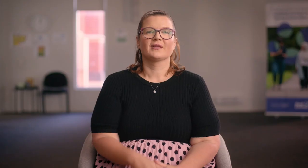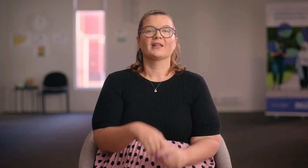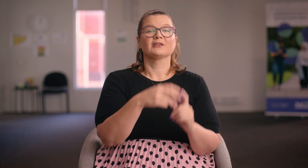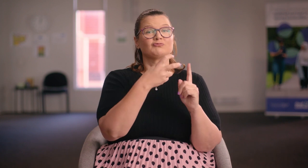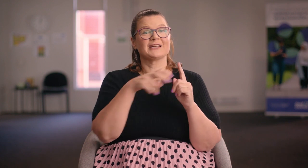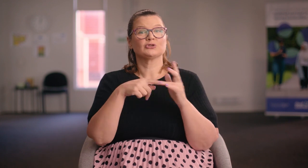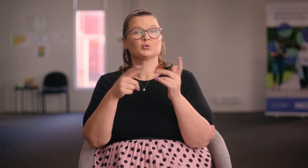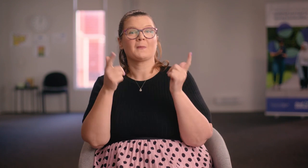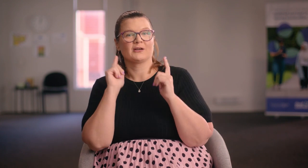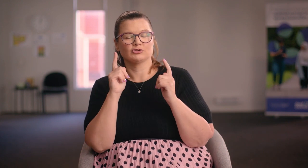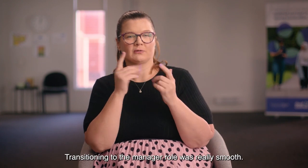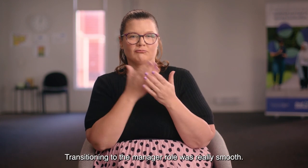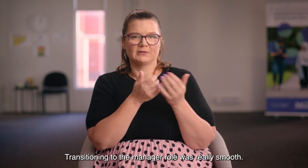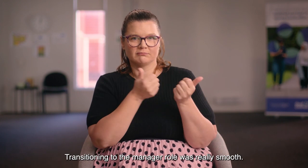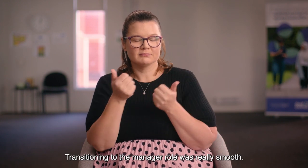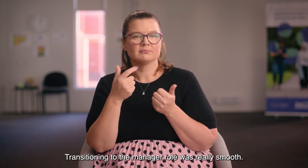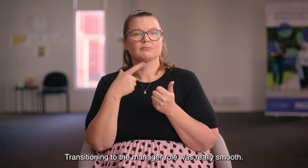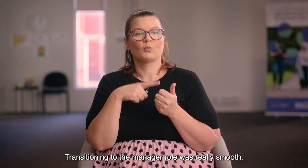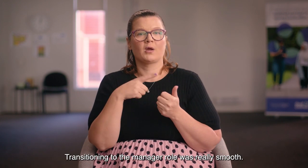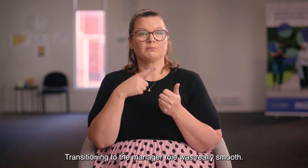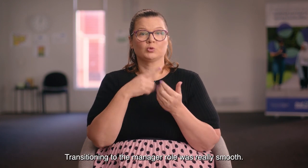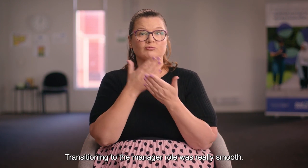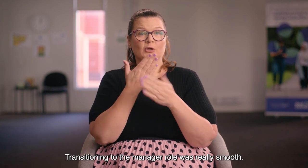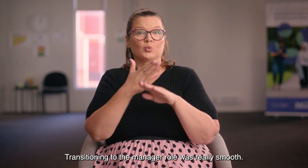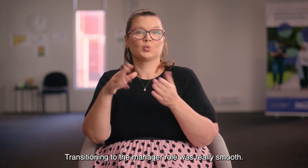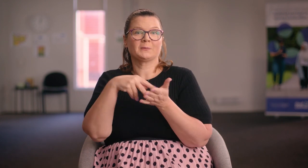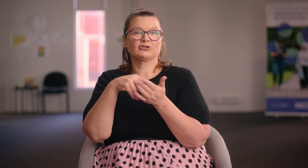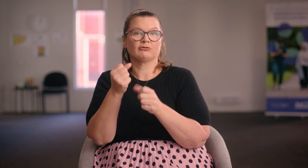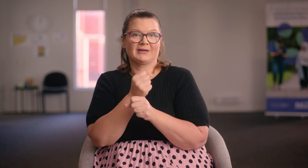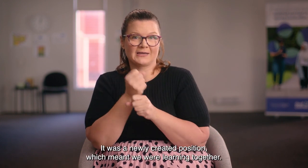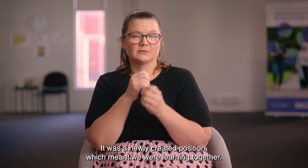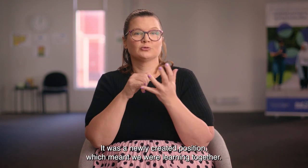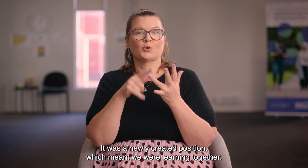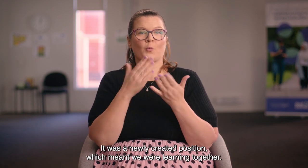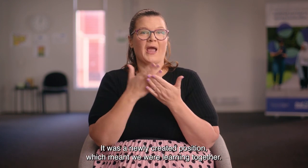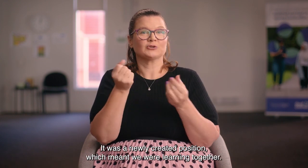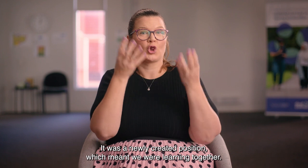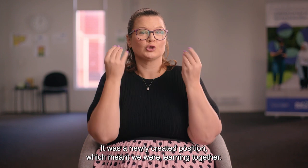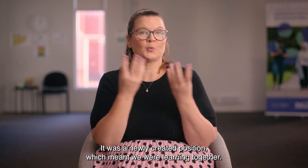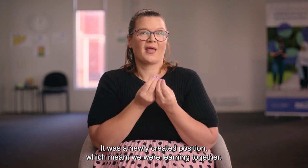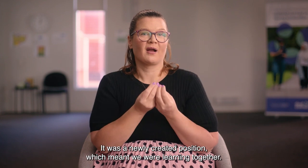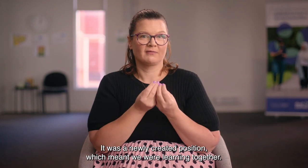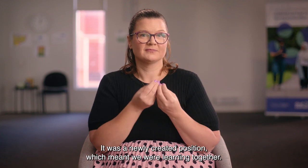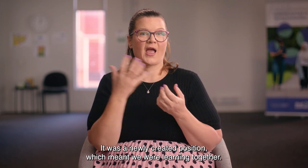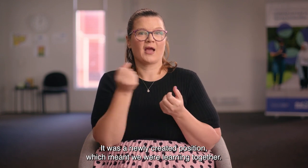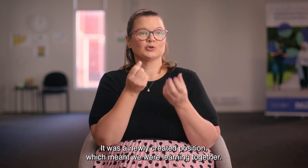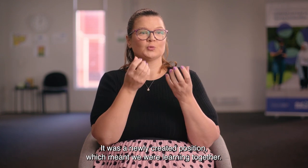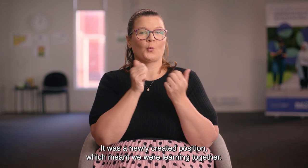Katrina. Transitioning to the manager role was really smooth. It was a newly created position, which meant we were learning